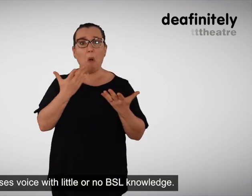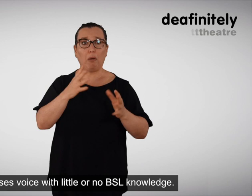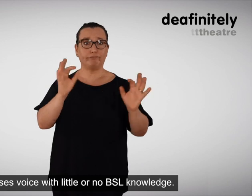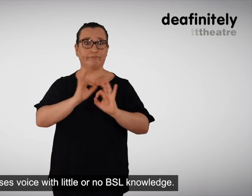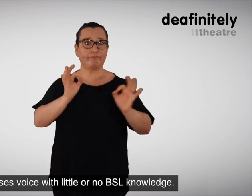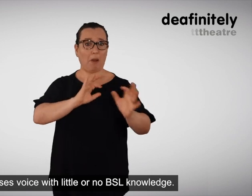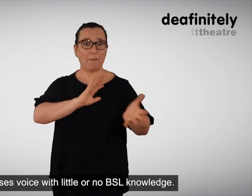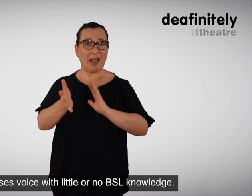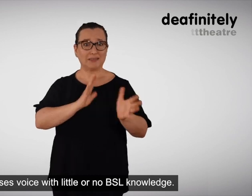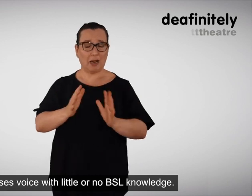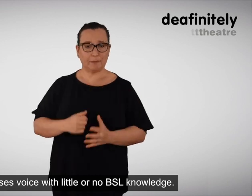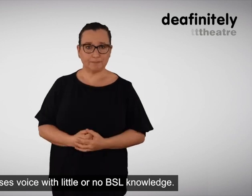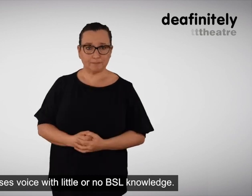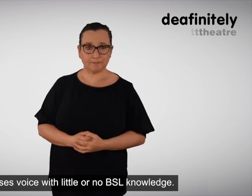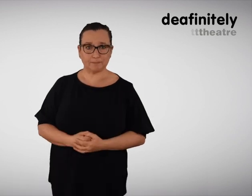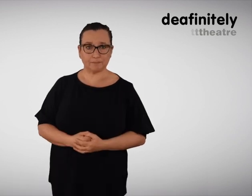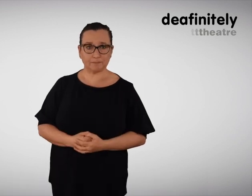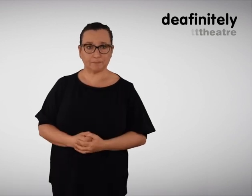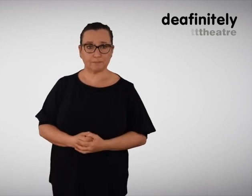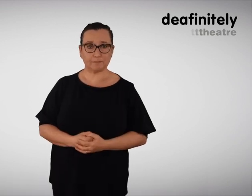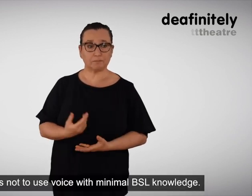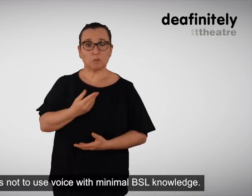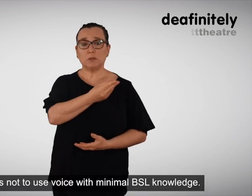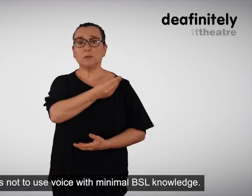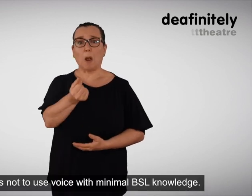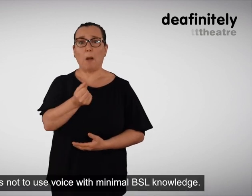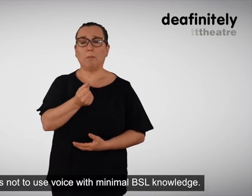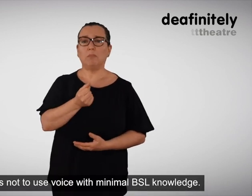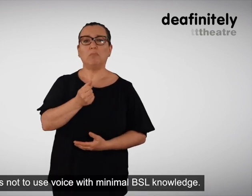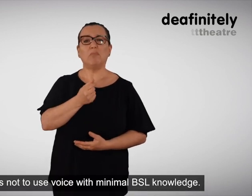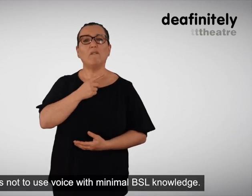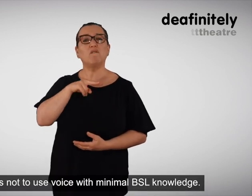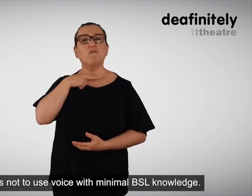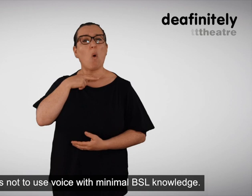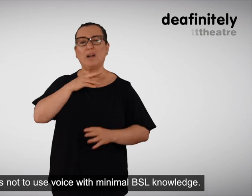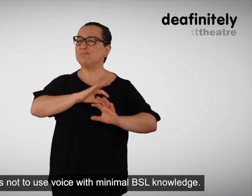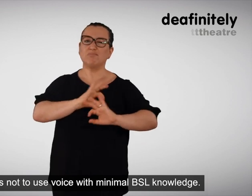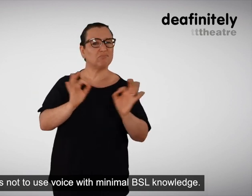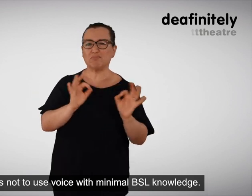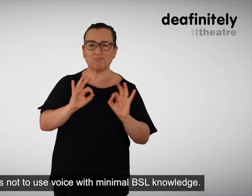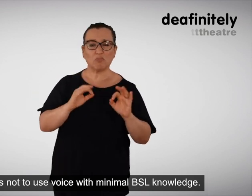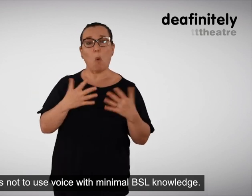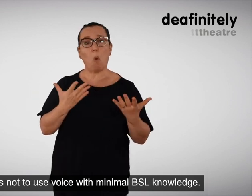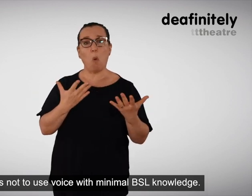chooses not to use voice with minimal BSL